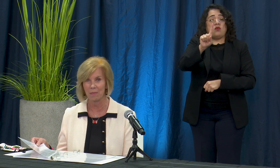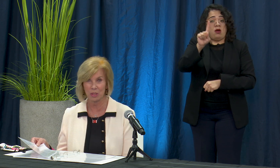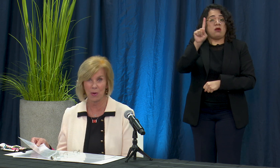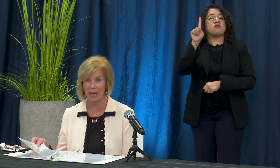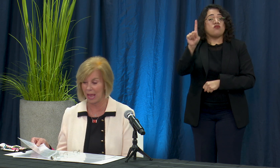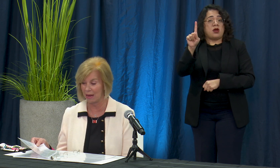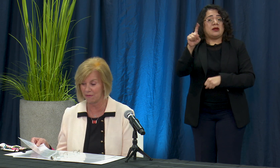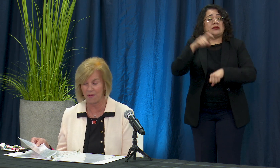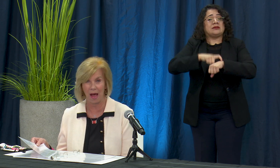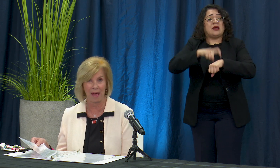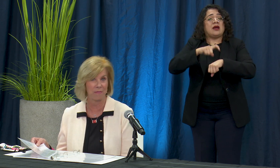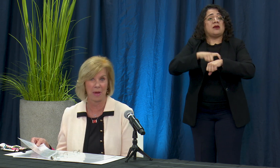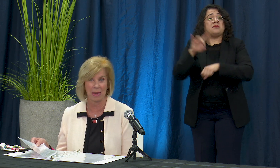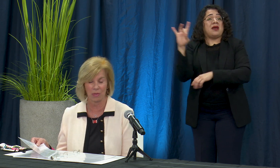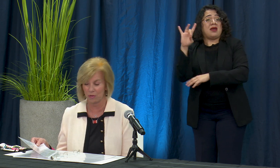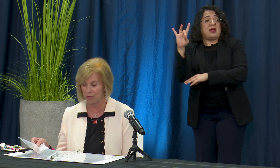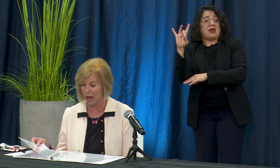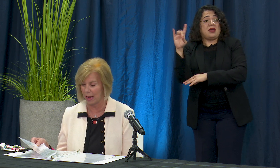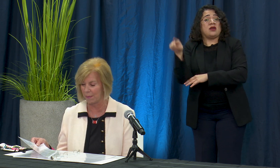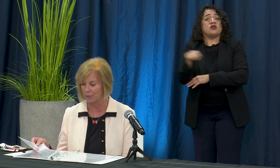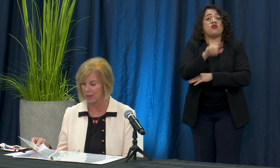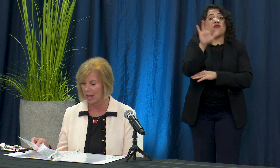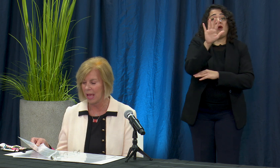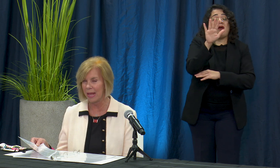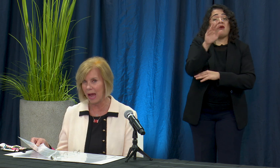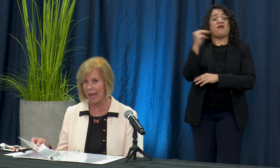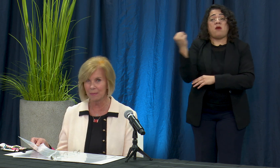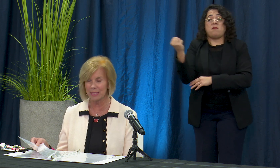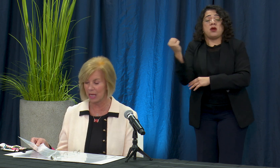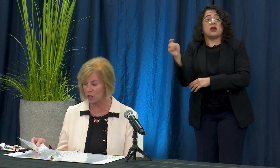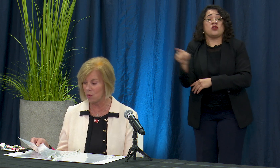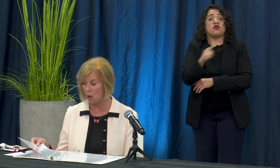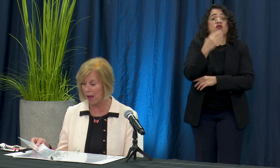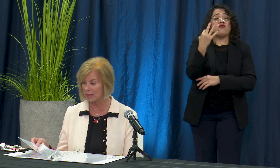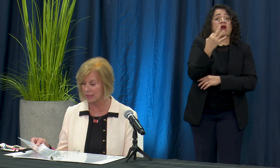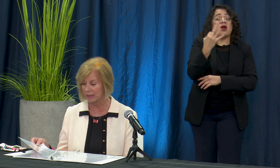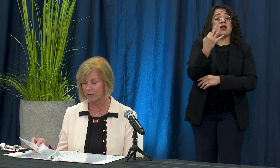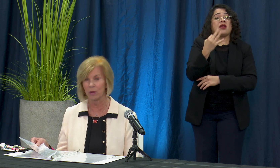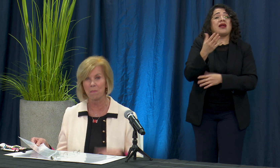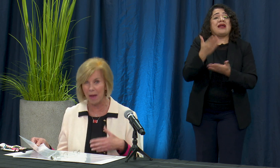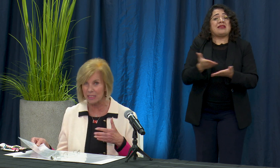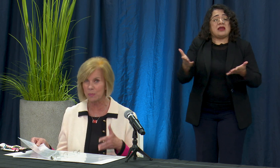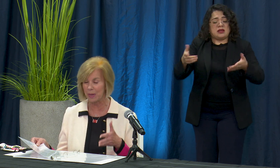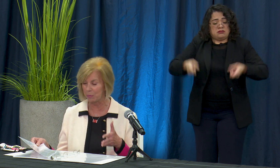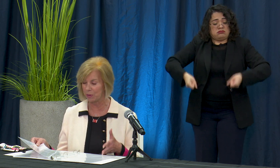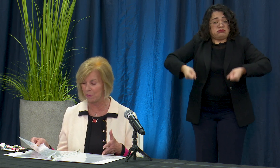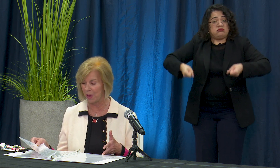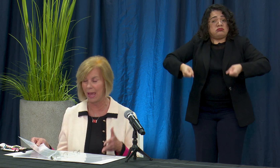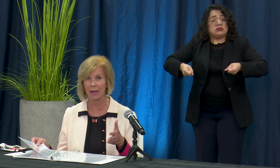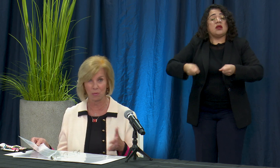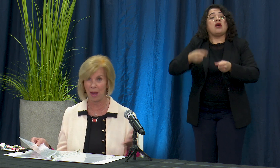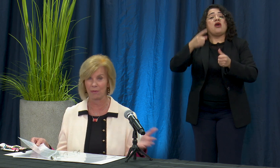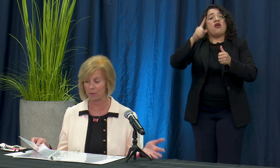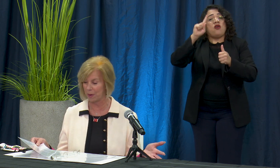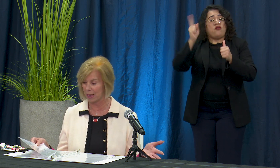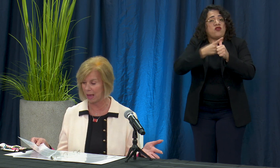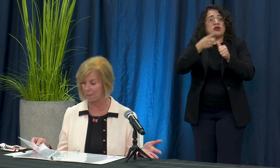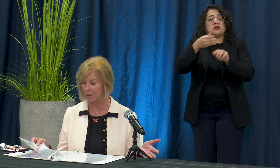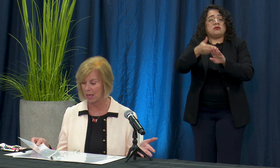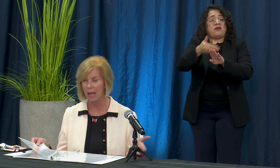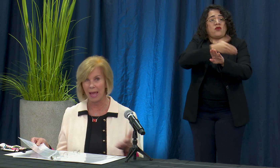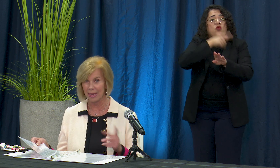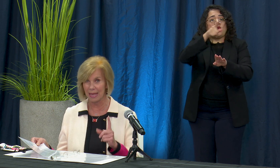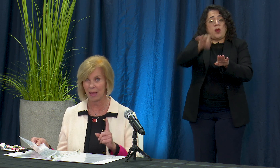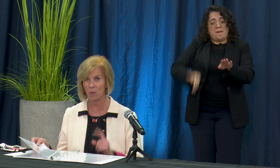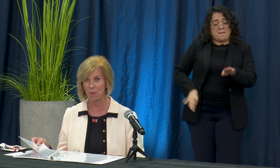1-888-863-7411 between 8 and 5, Monday through Friday. And items that you want delivered must be prepaid and ready for